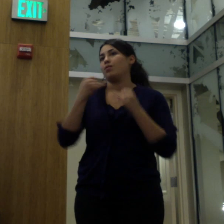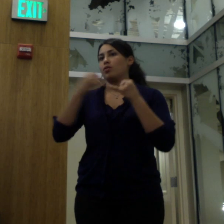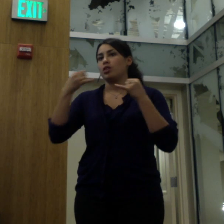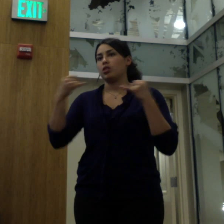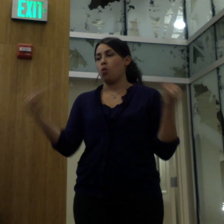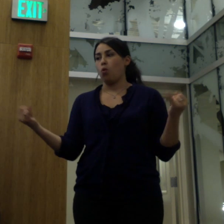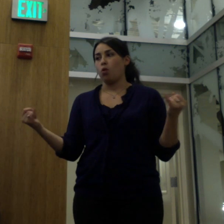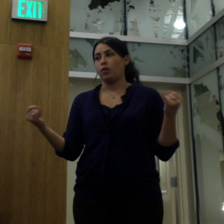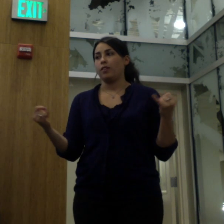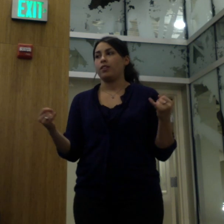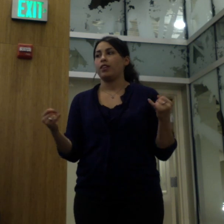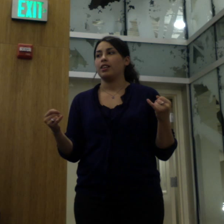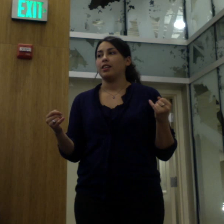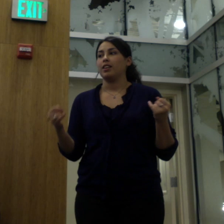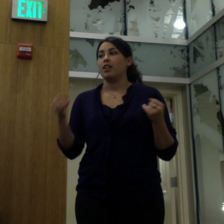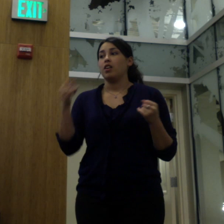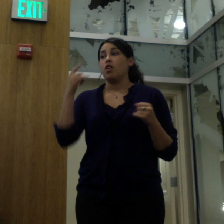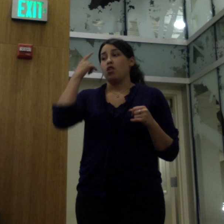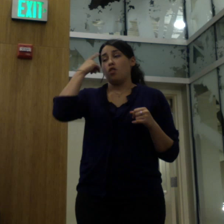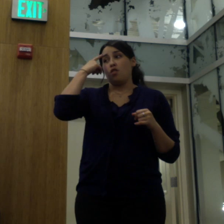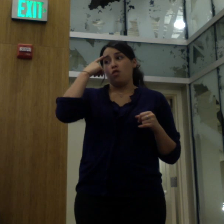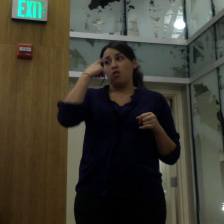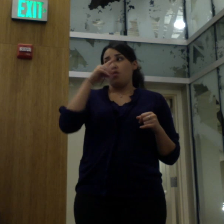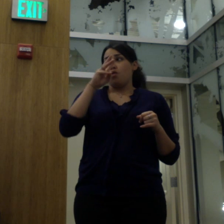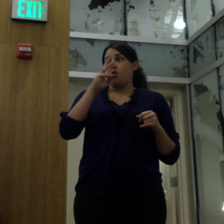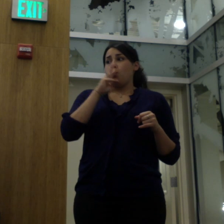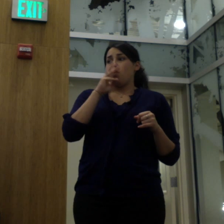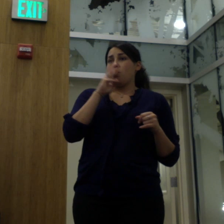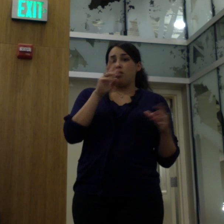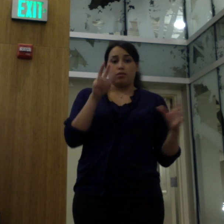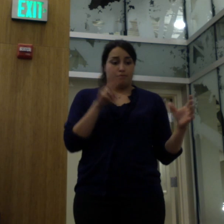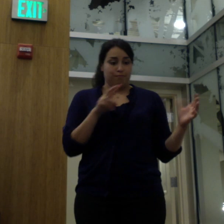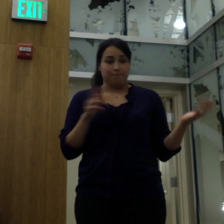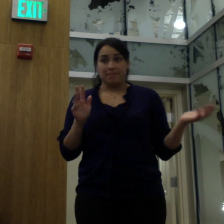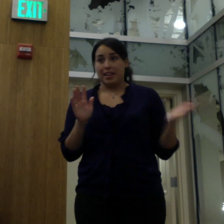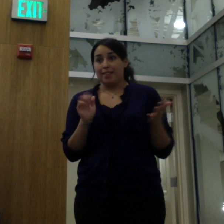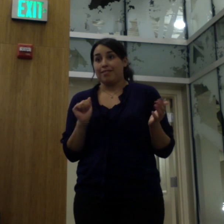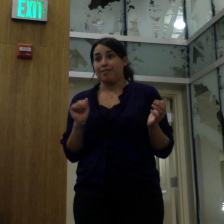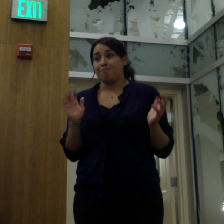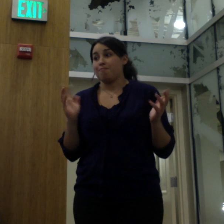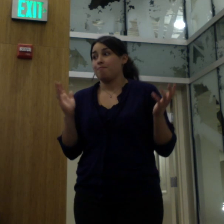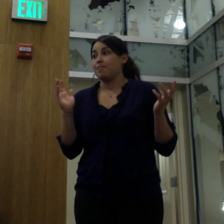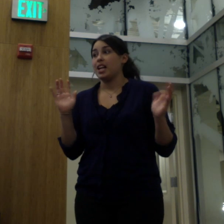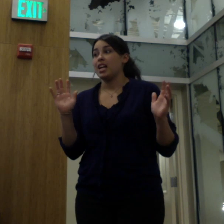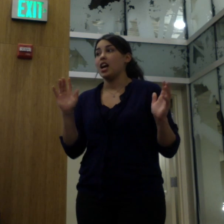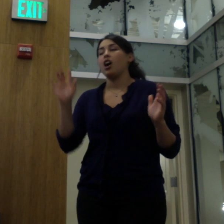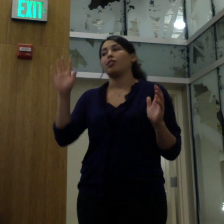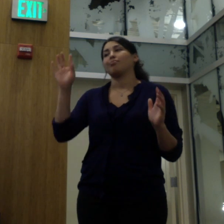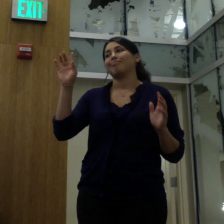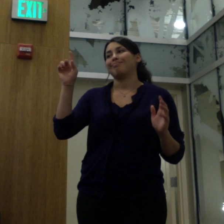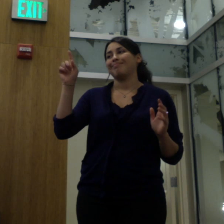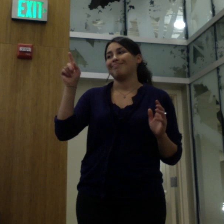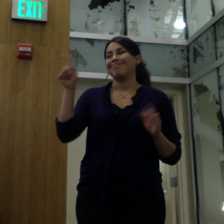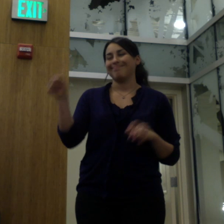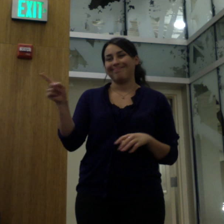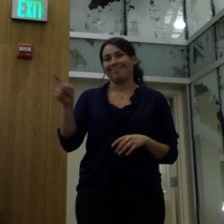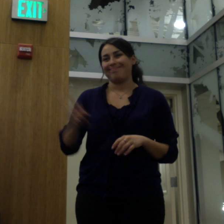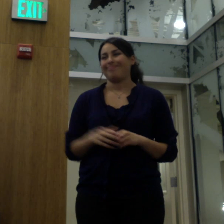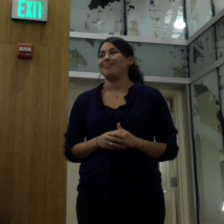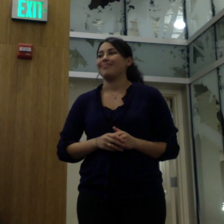cord. So for water, you guys, that looks like it. Oh, here we go.